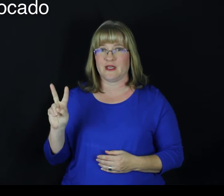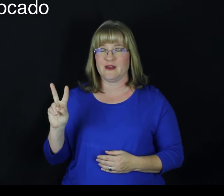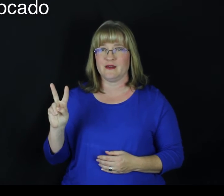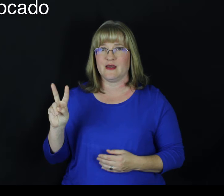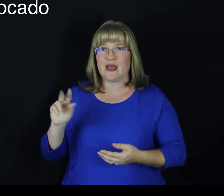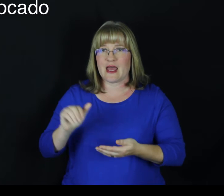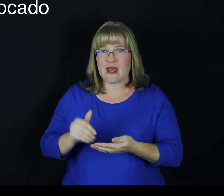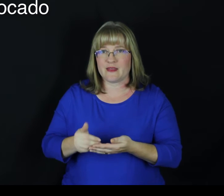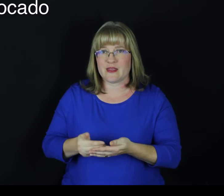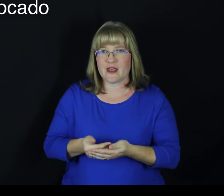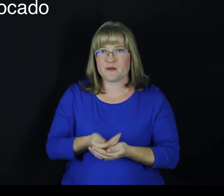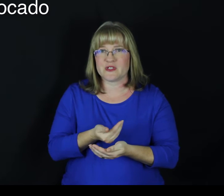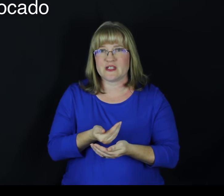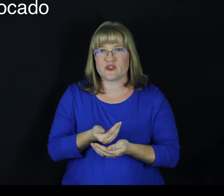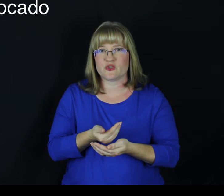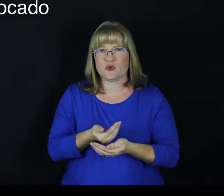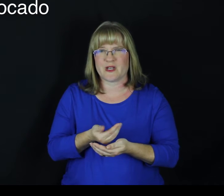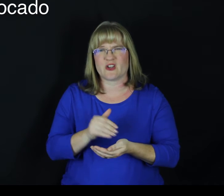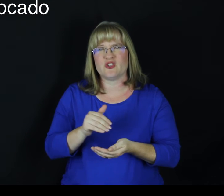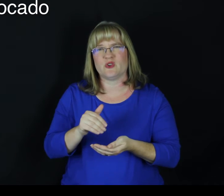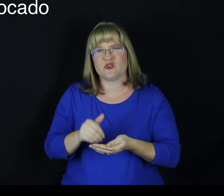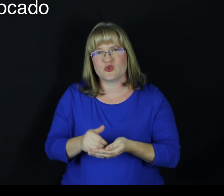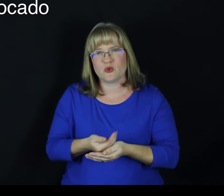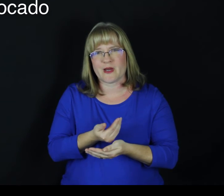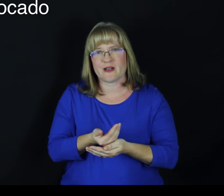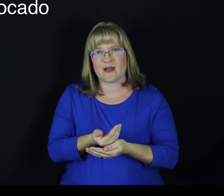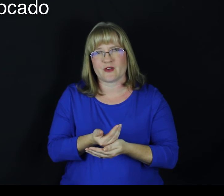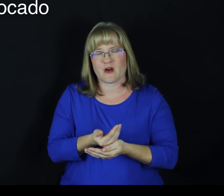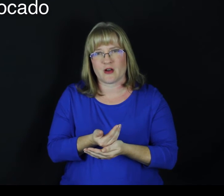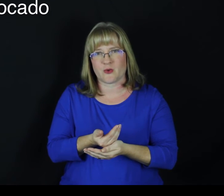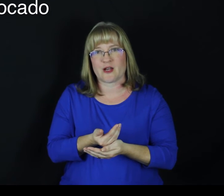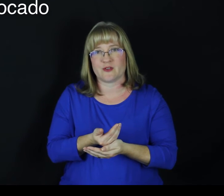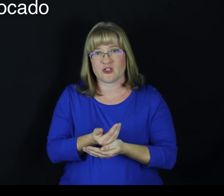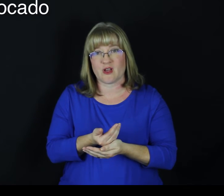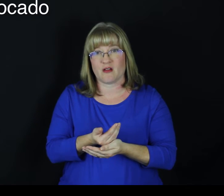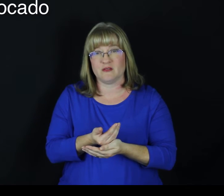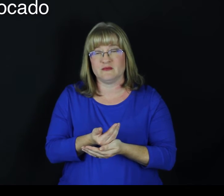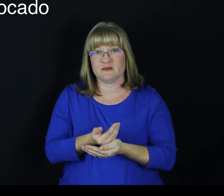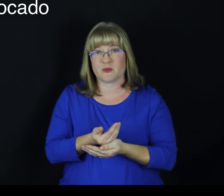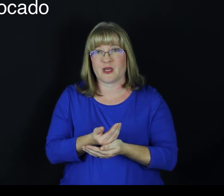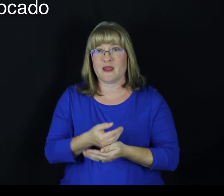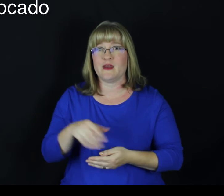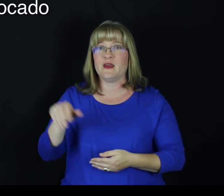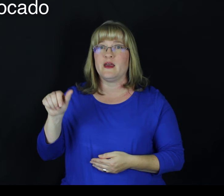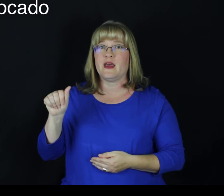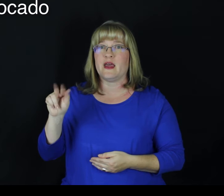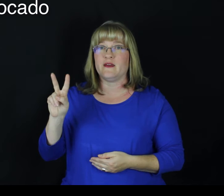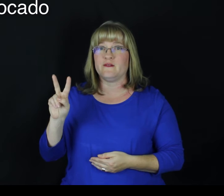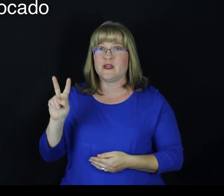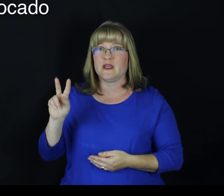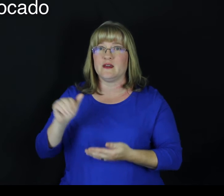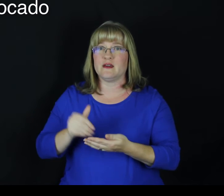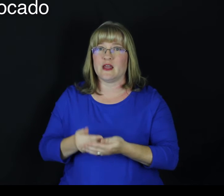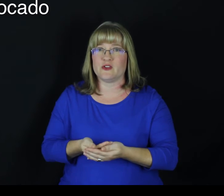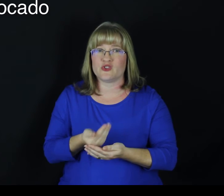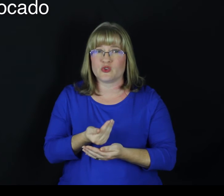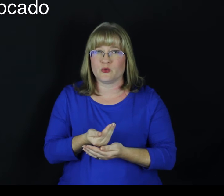A-V and then pretend to scoop it out, because you could scoop out an avocado out of its shell. Okay? A-V and then scoop.